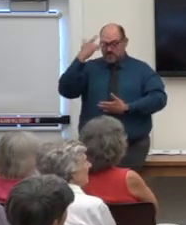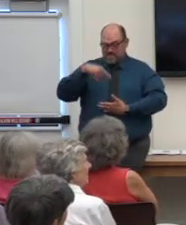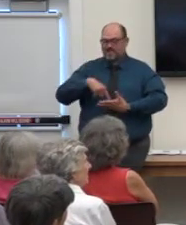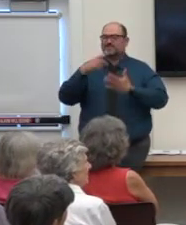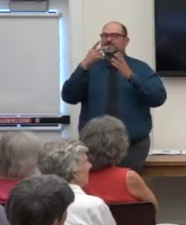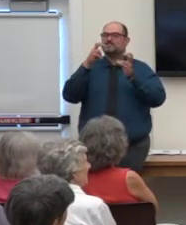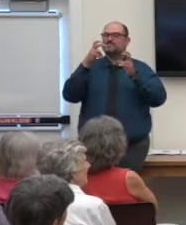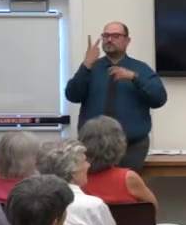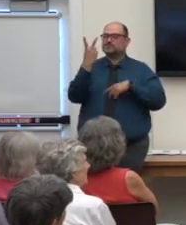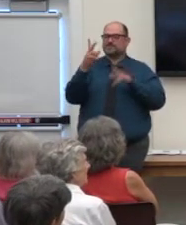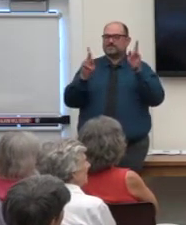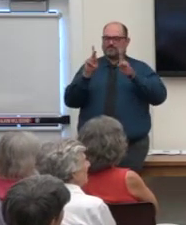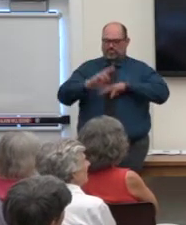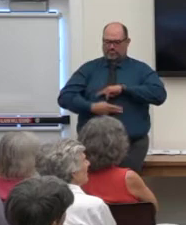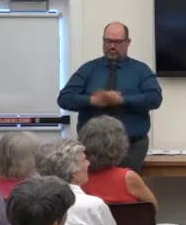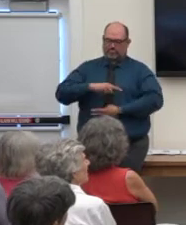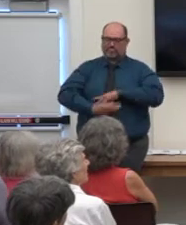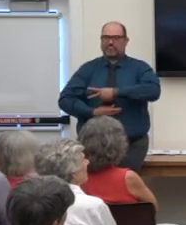that.